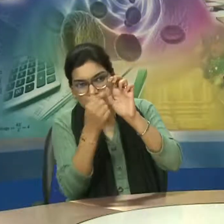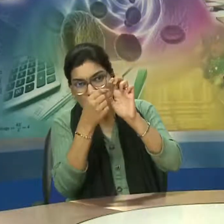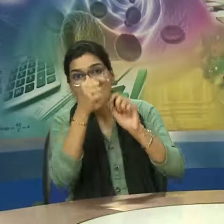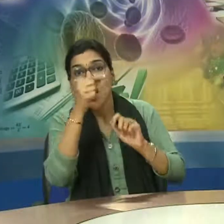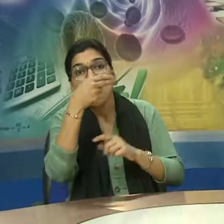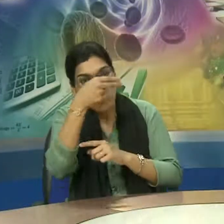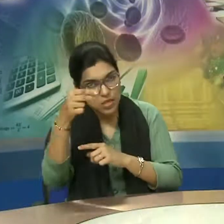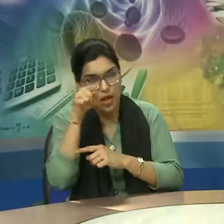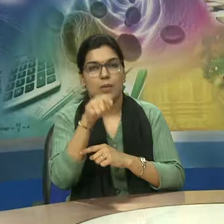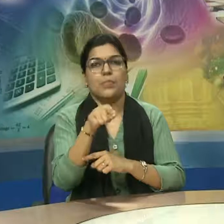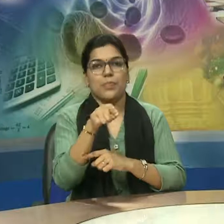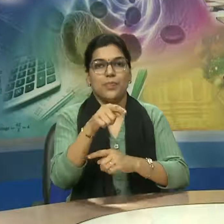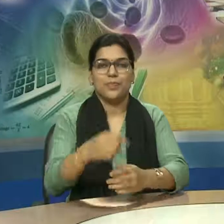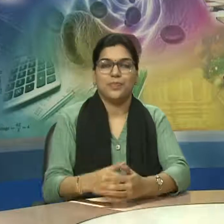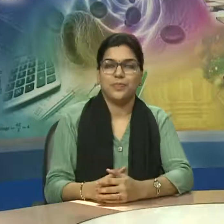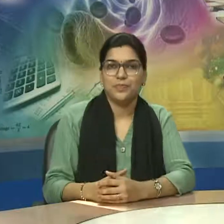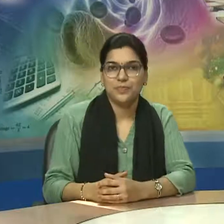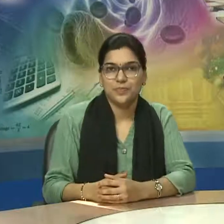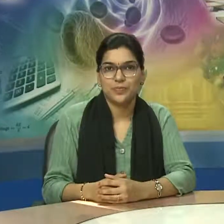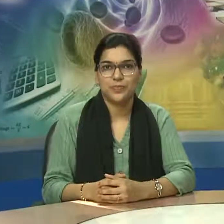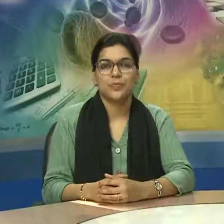teeth of snake,